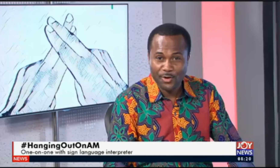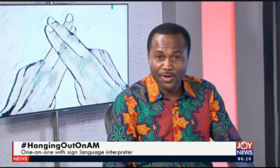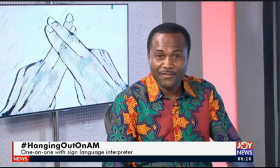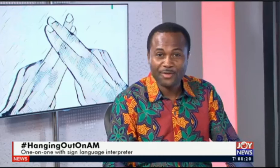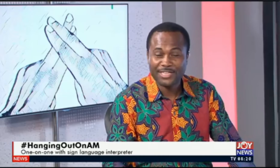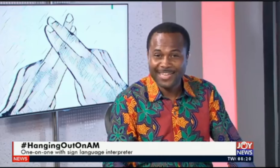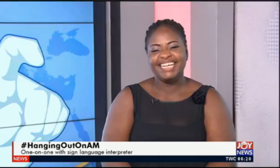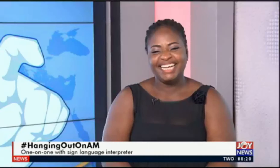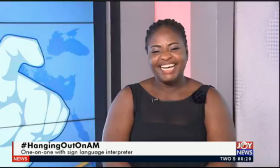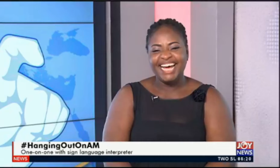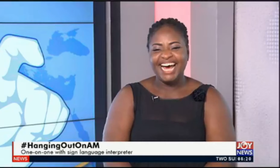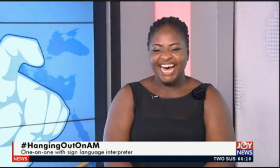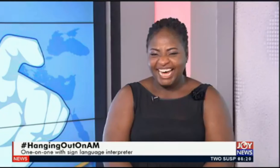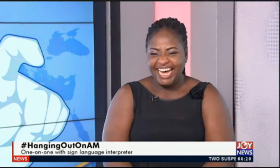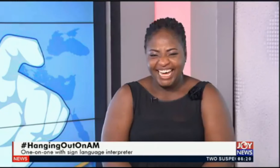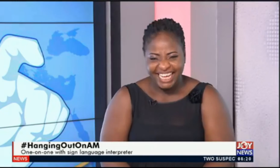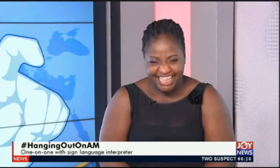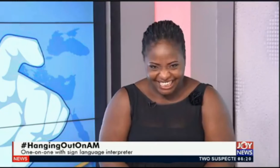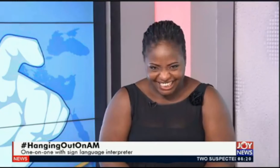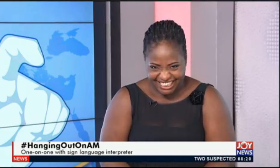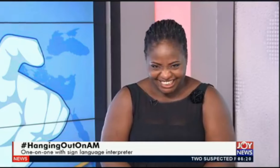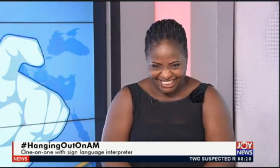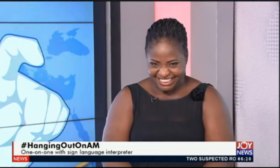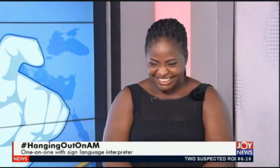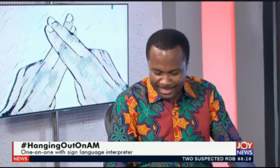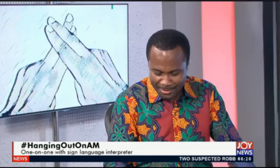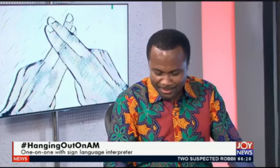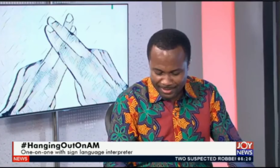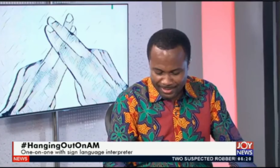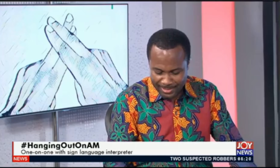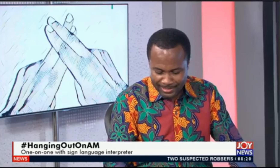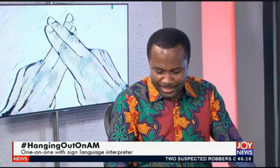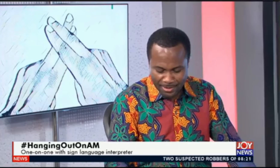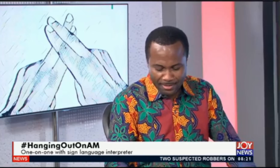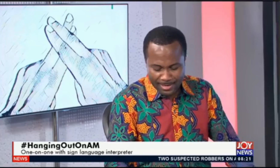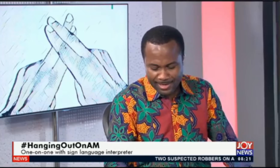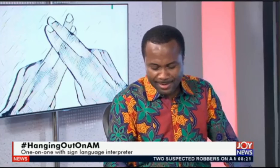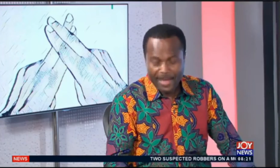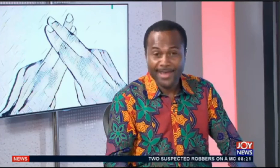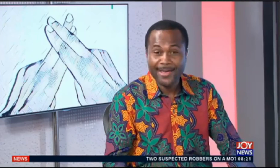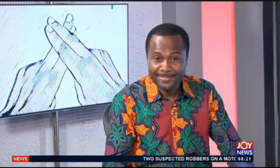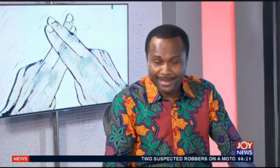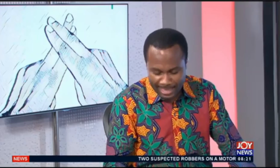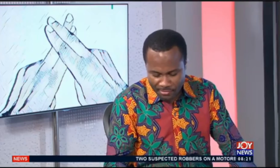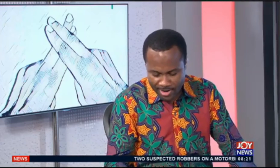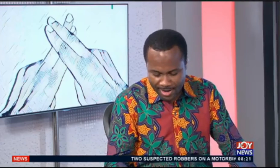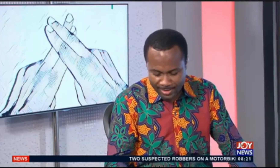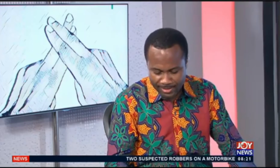I know very well, she's a nurse, and also says, tell tell her